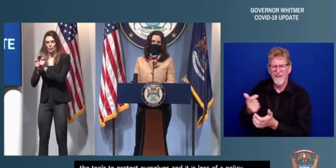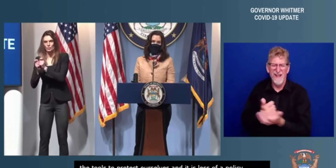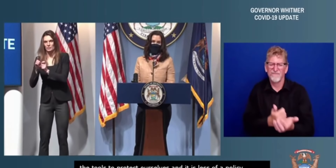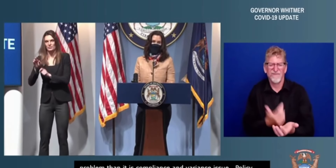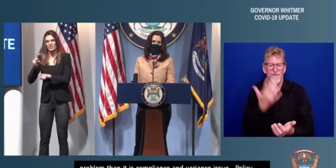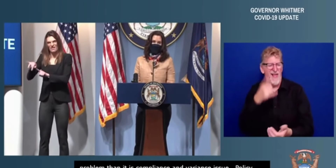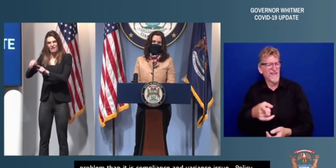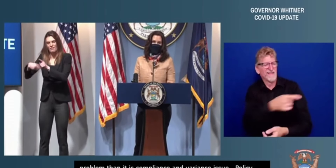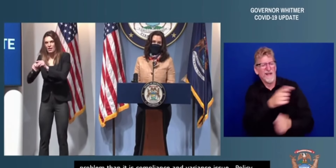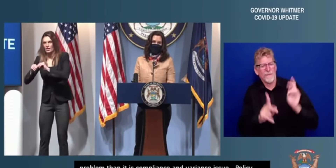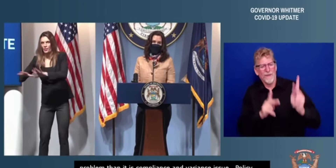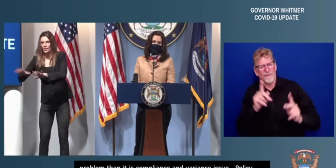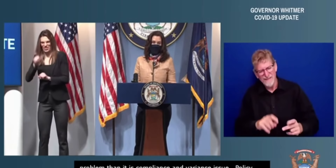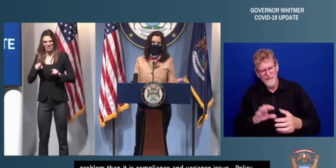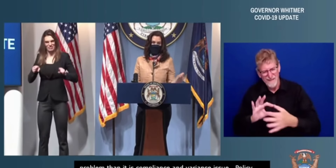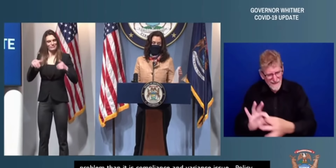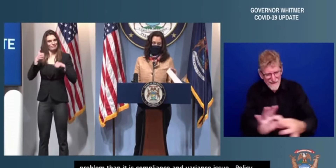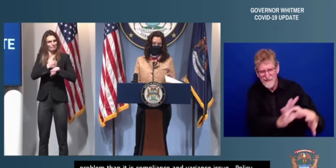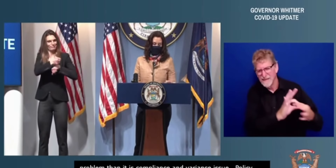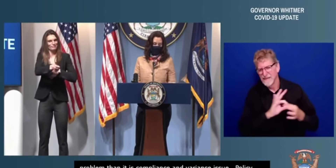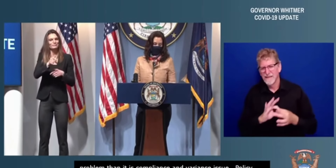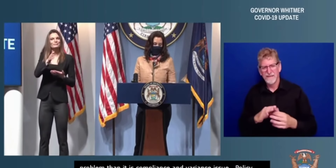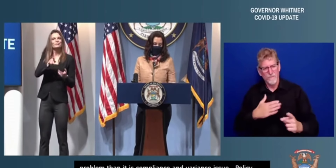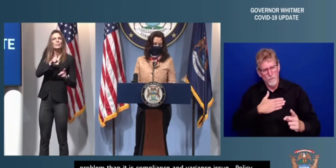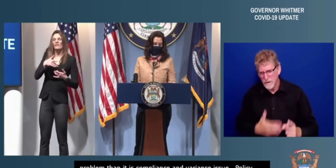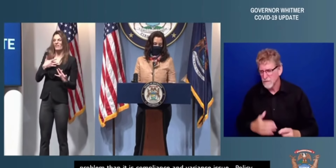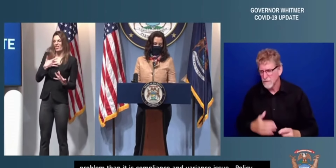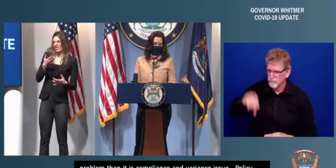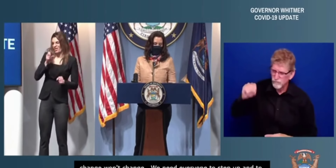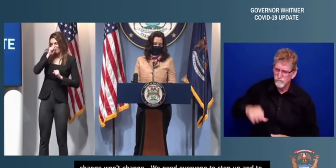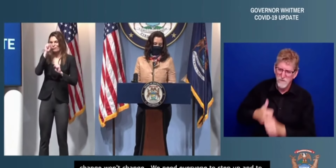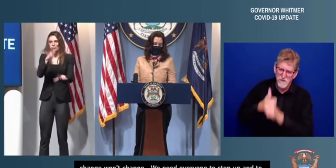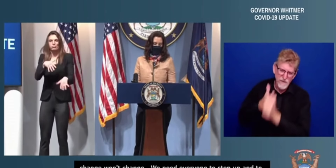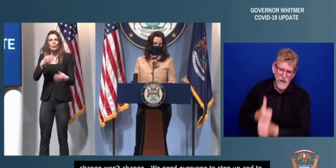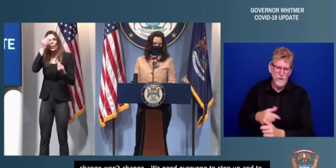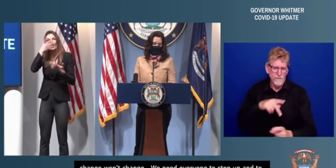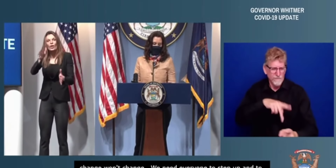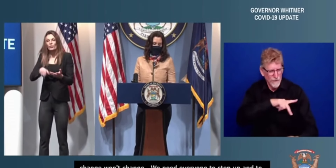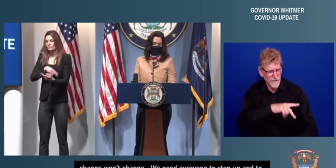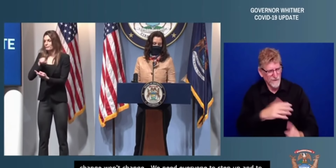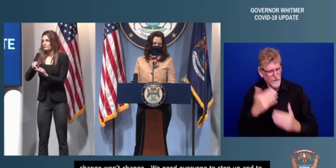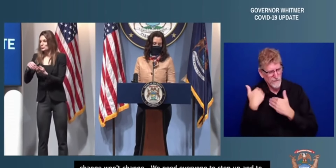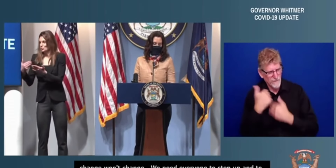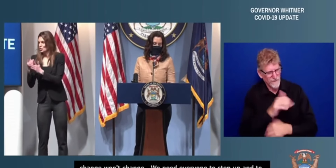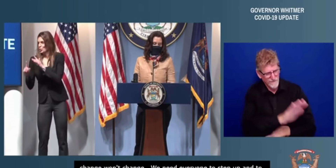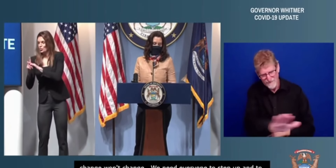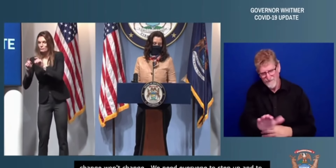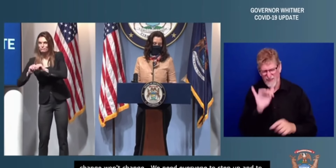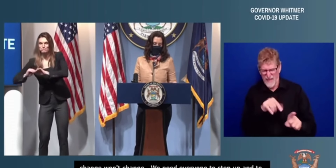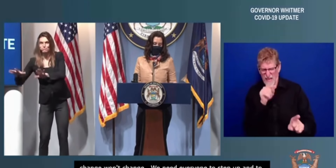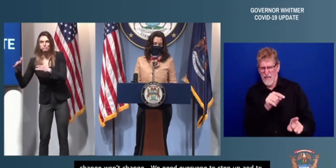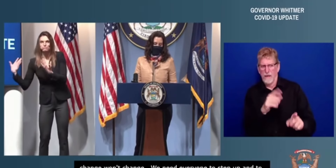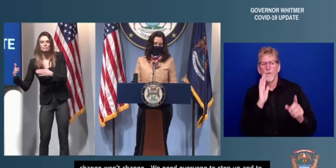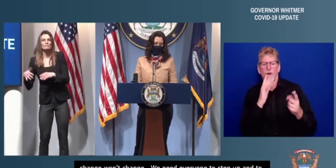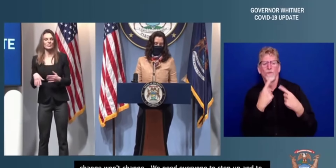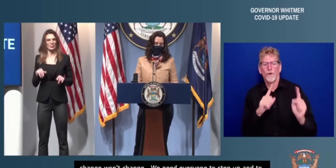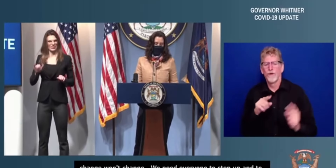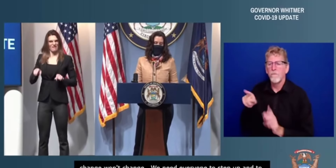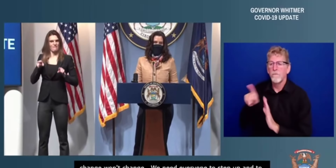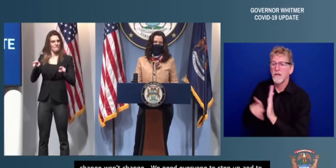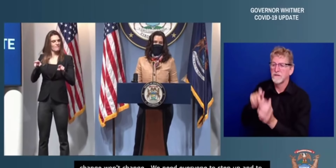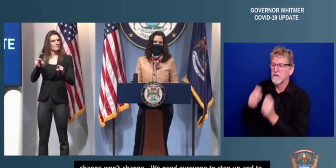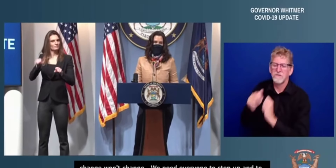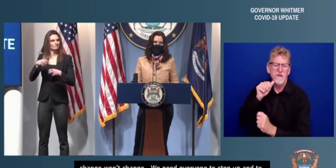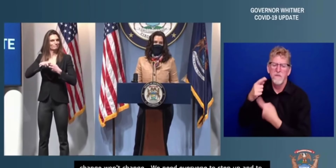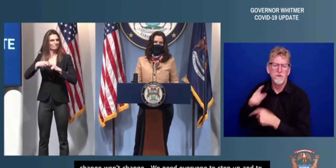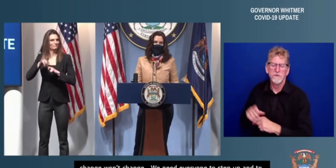up and to take personal responsibility here. So I'm not taking any options off the table, but